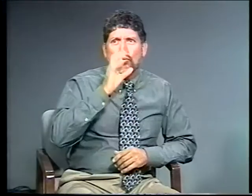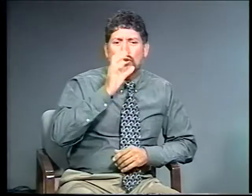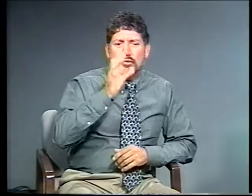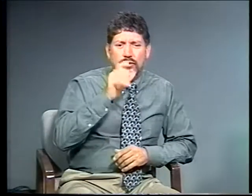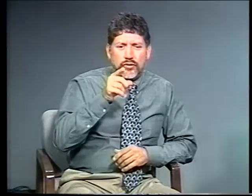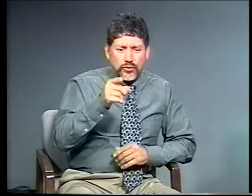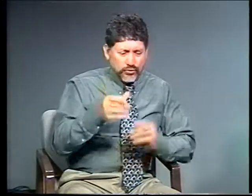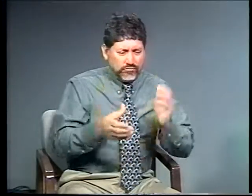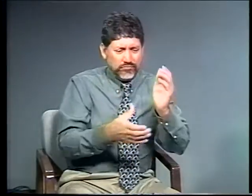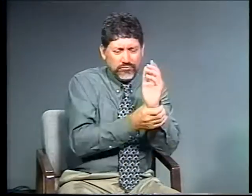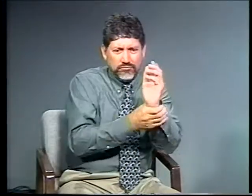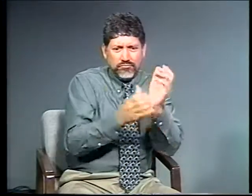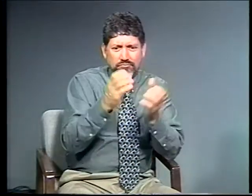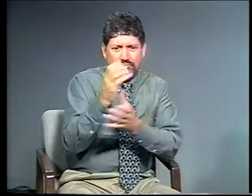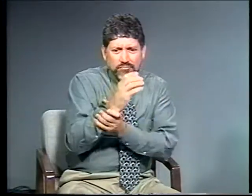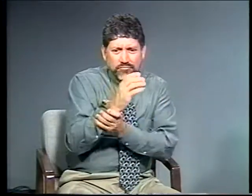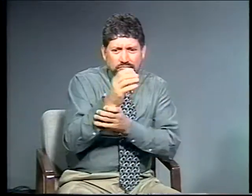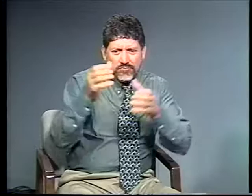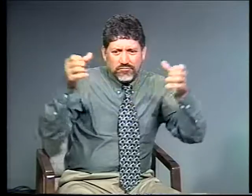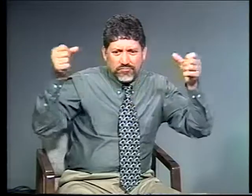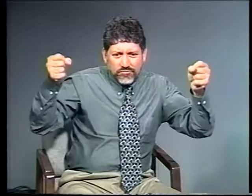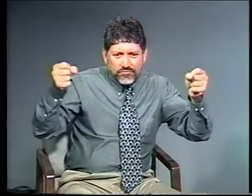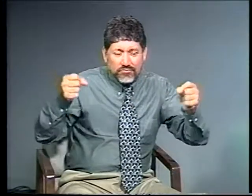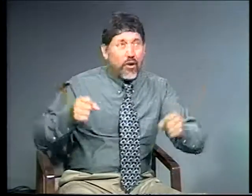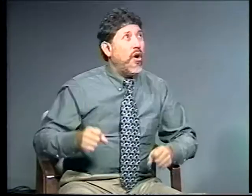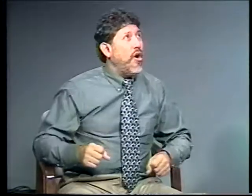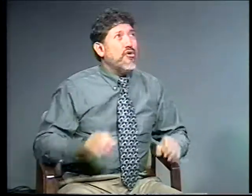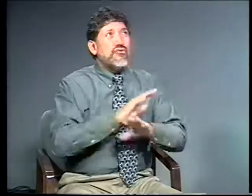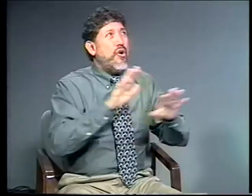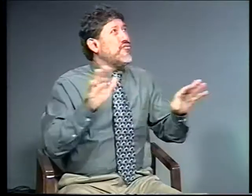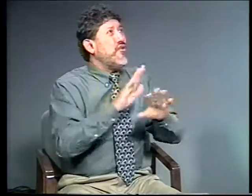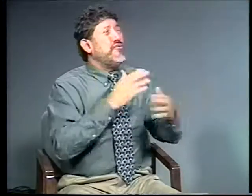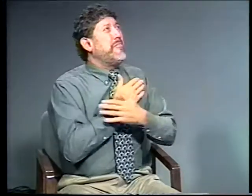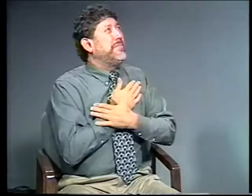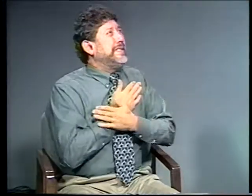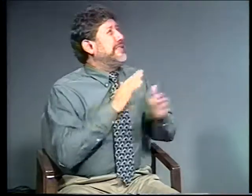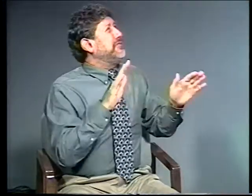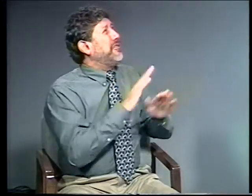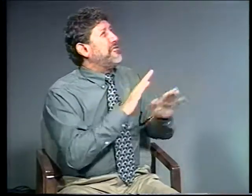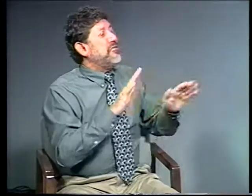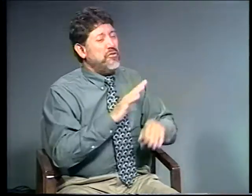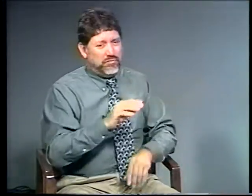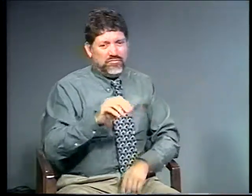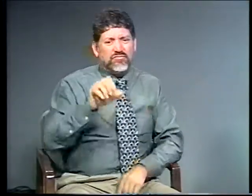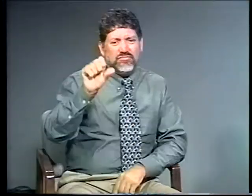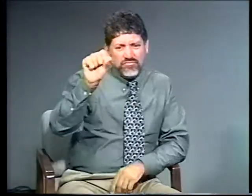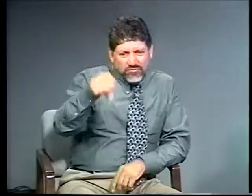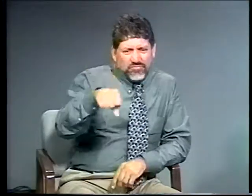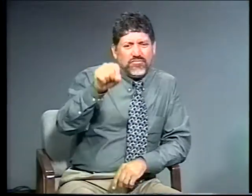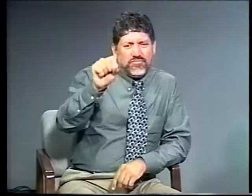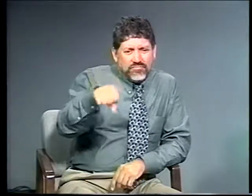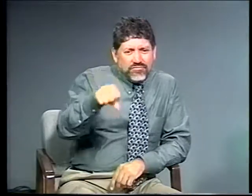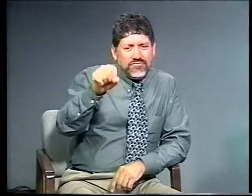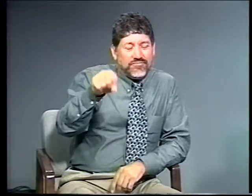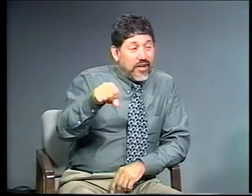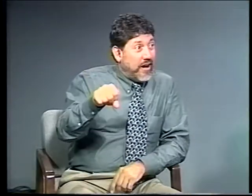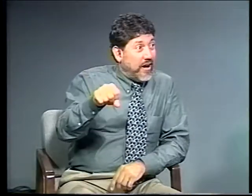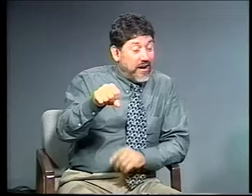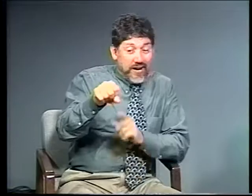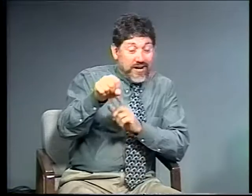understand. He again signed and indicated that he would be handcuffed and put behind bars. Of course,